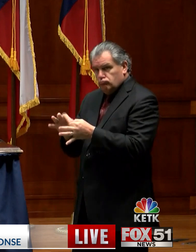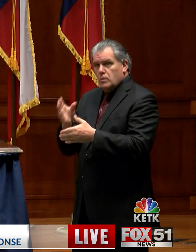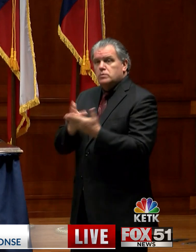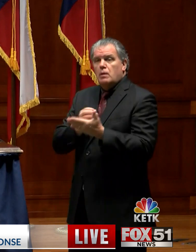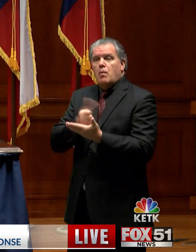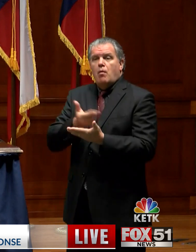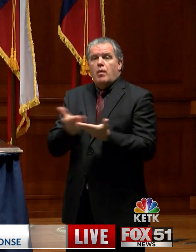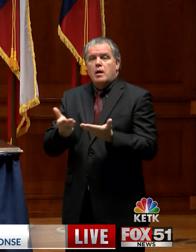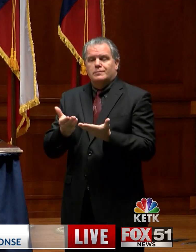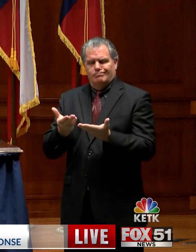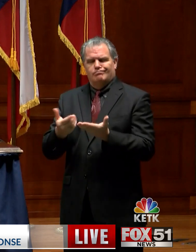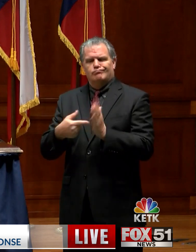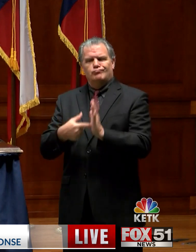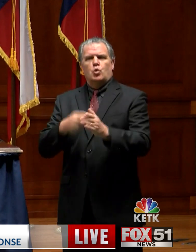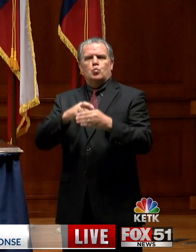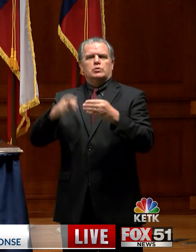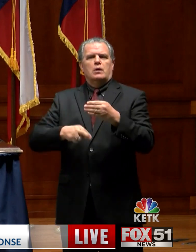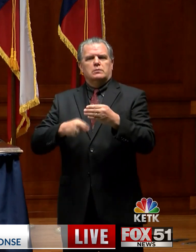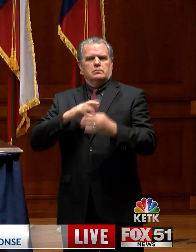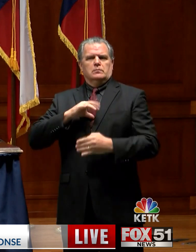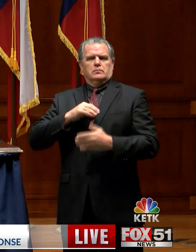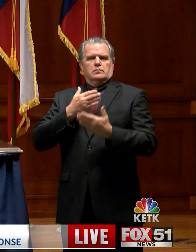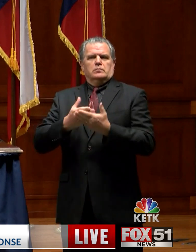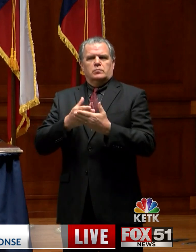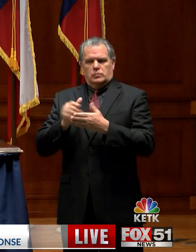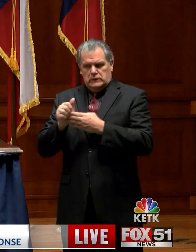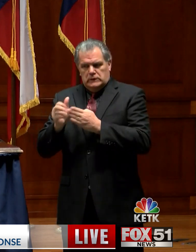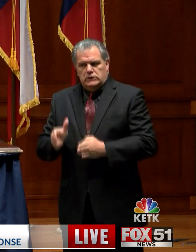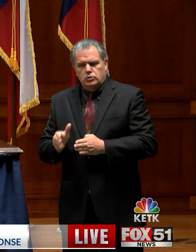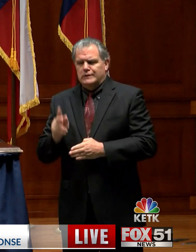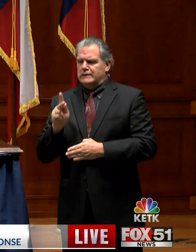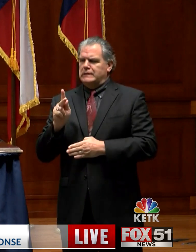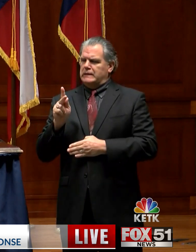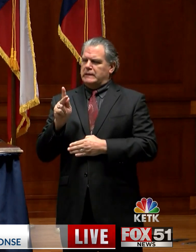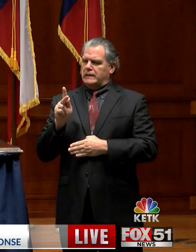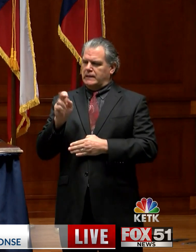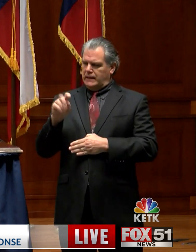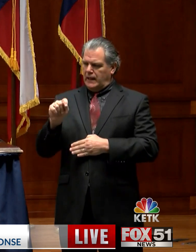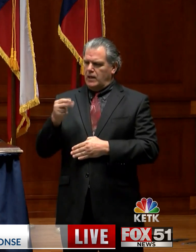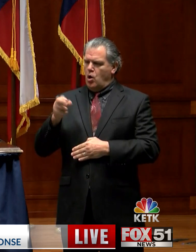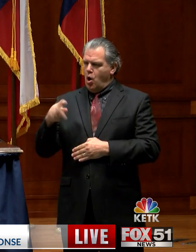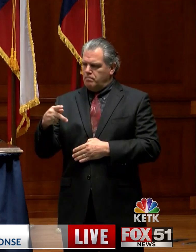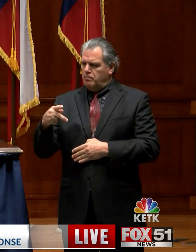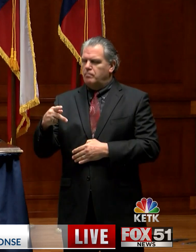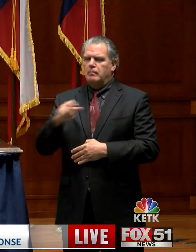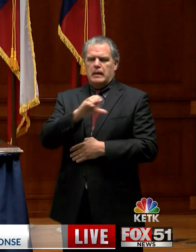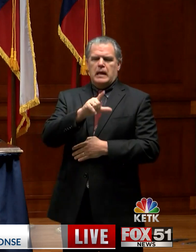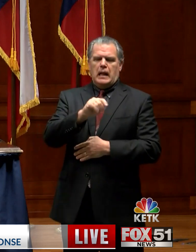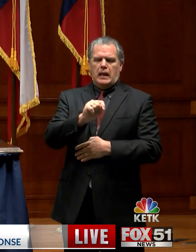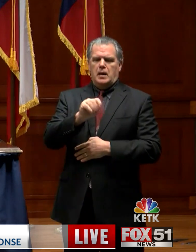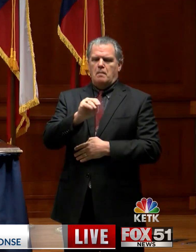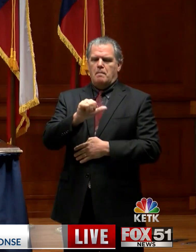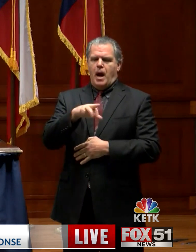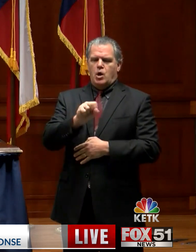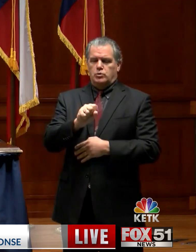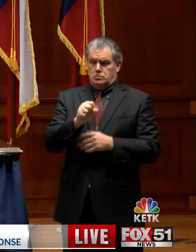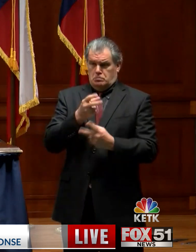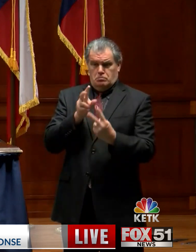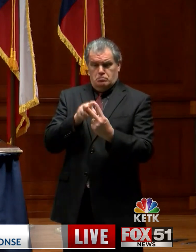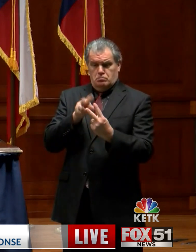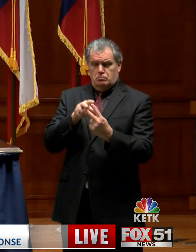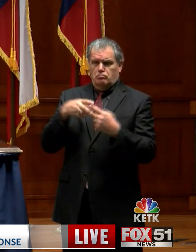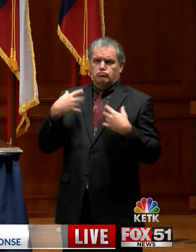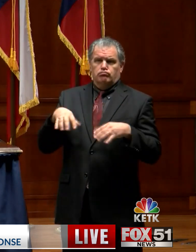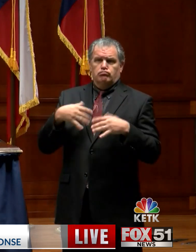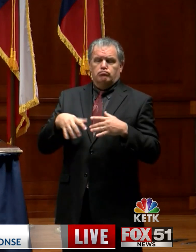things, are a reflection of the leadership that Keith Myers and Clint Harp are providing in terms of leading that effort. They are tireless in